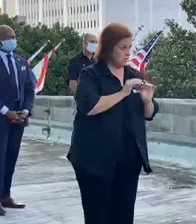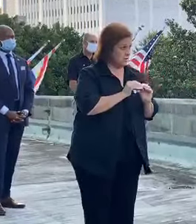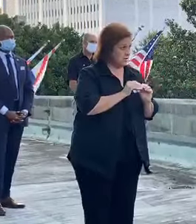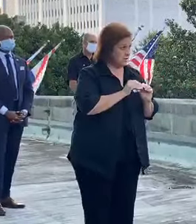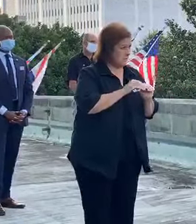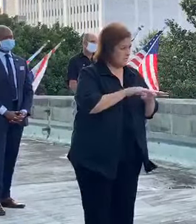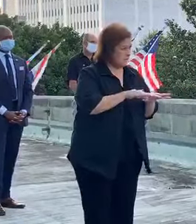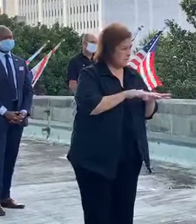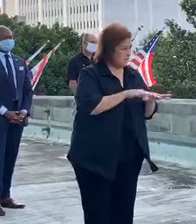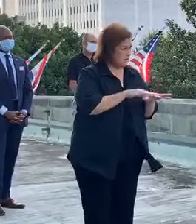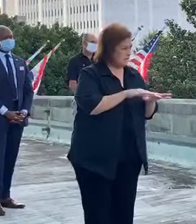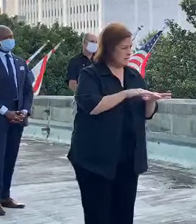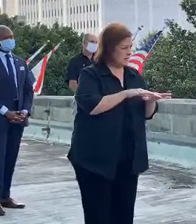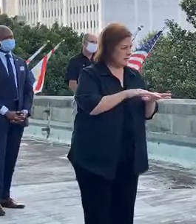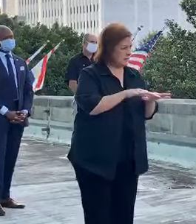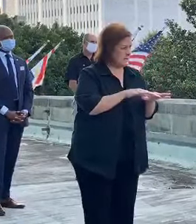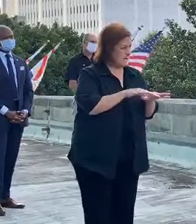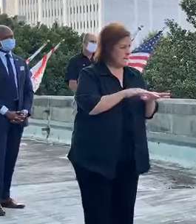Sure.